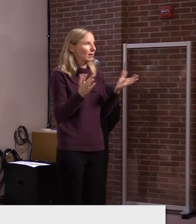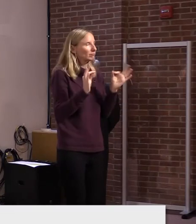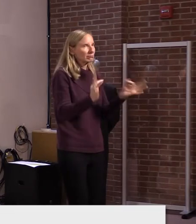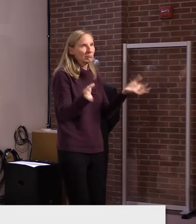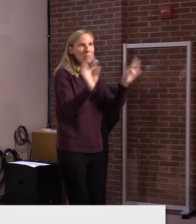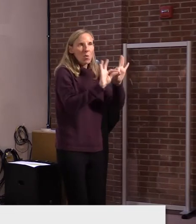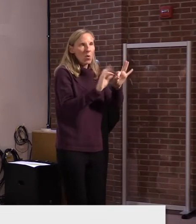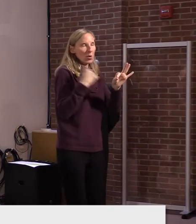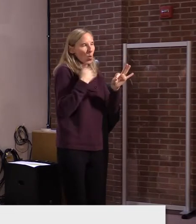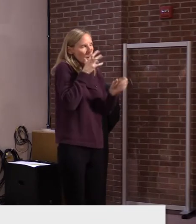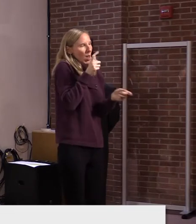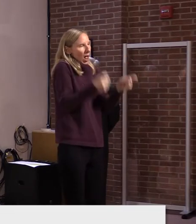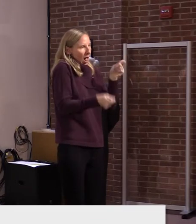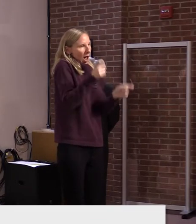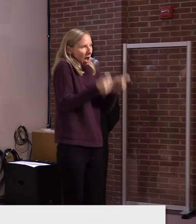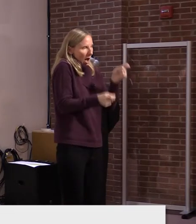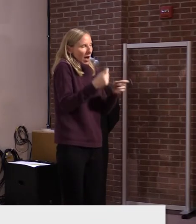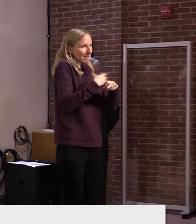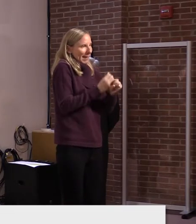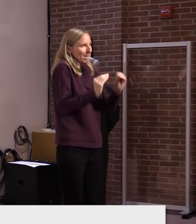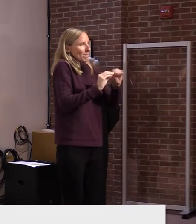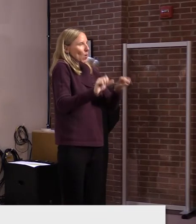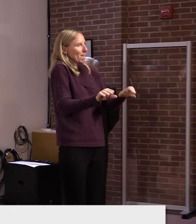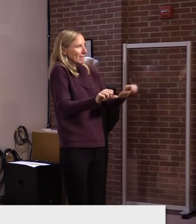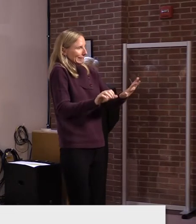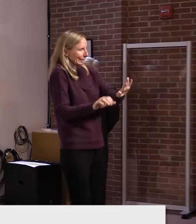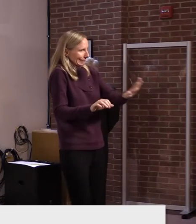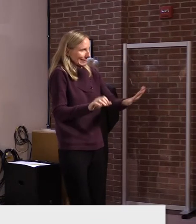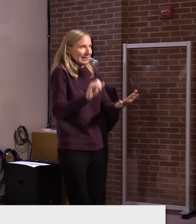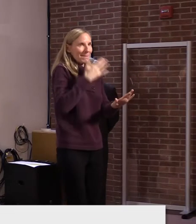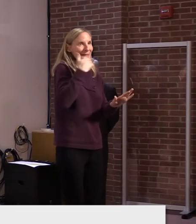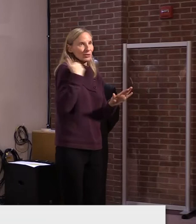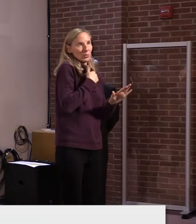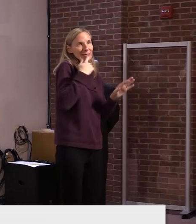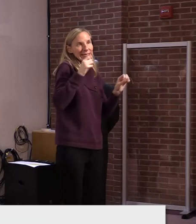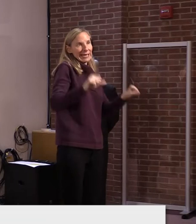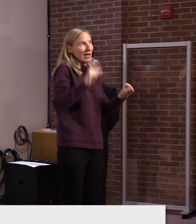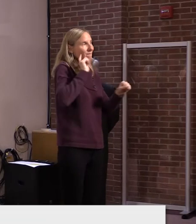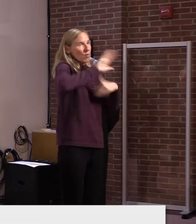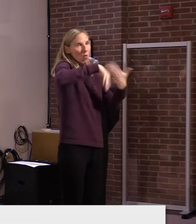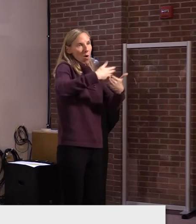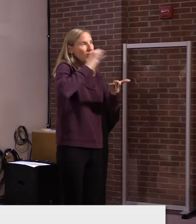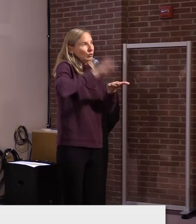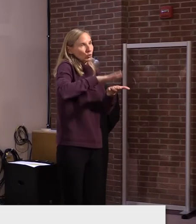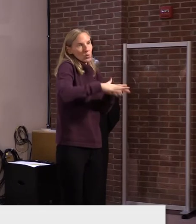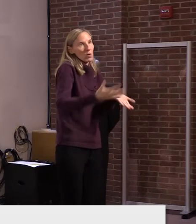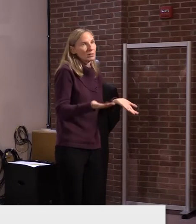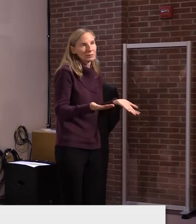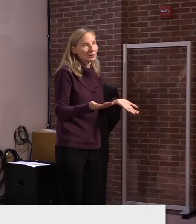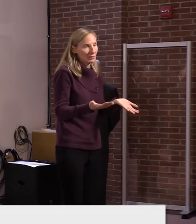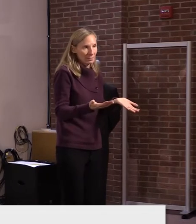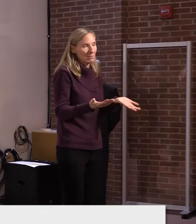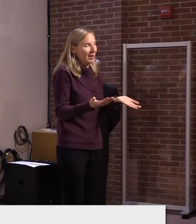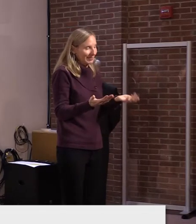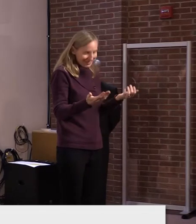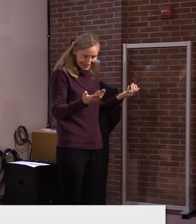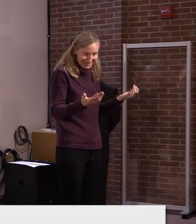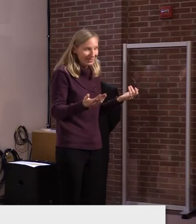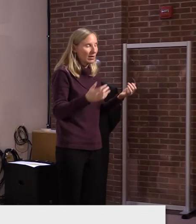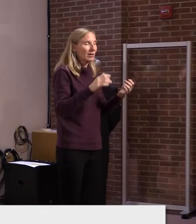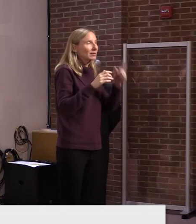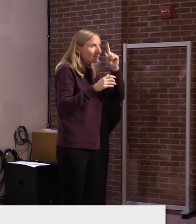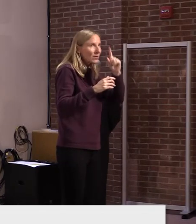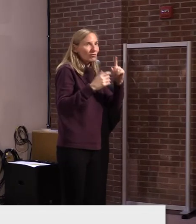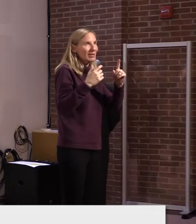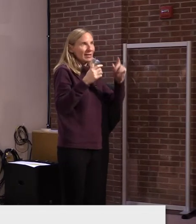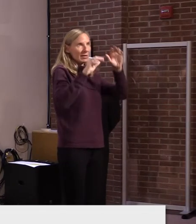processes to enable it to be more doable, and we're committed to doing that for all our schools. But those problems need to be worked out on a